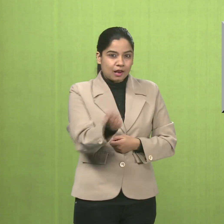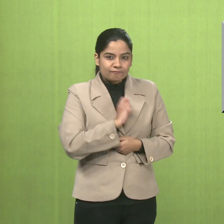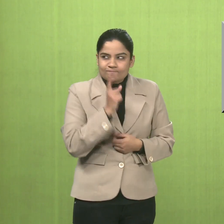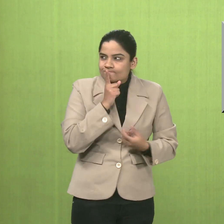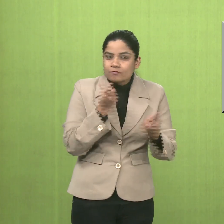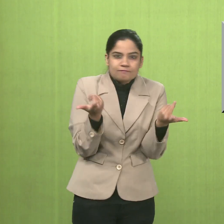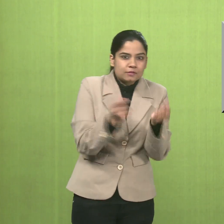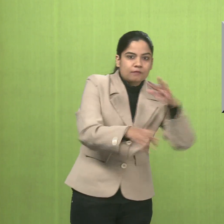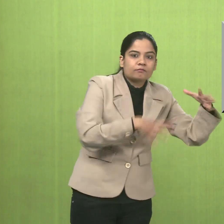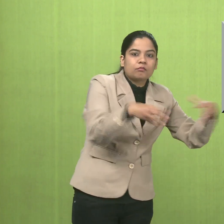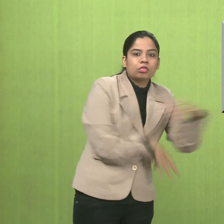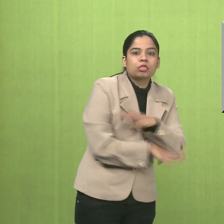is stealing